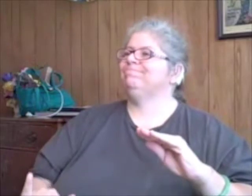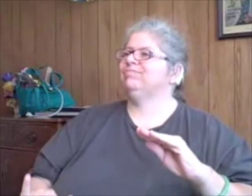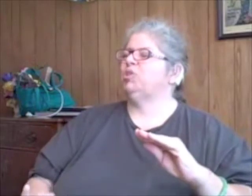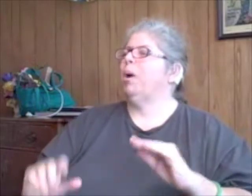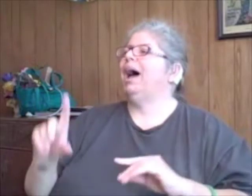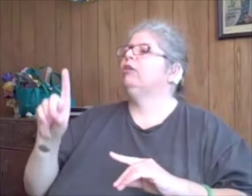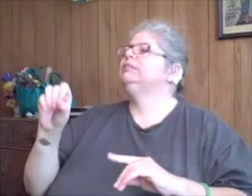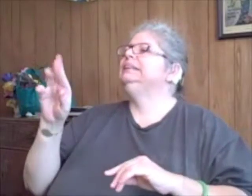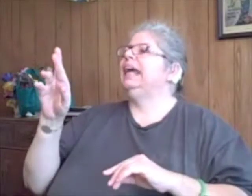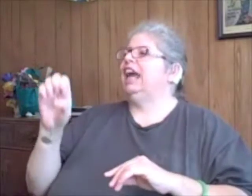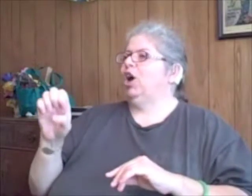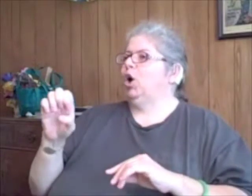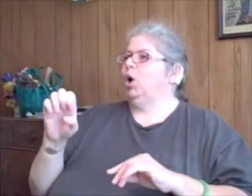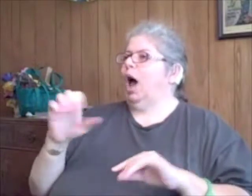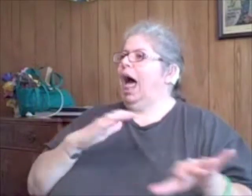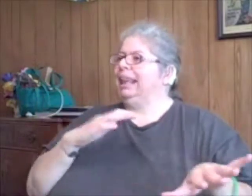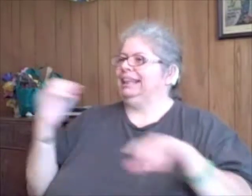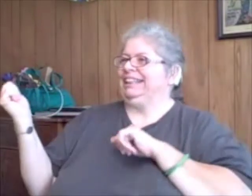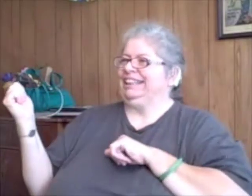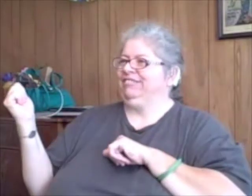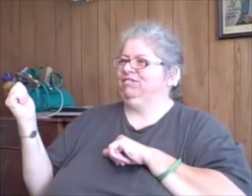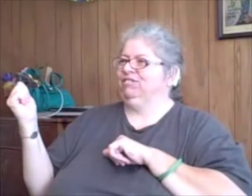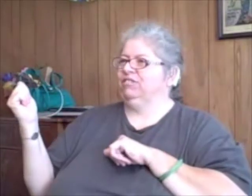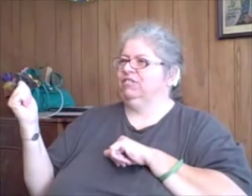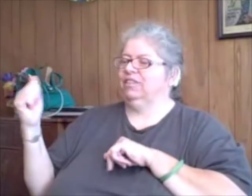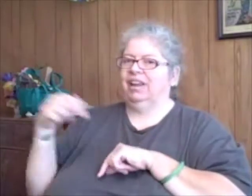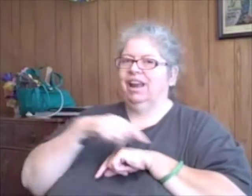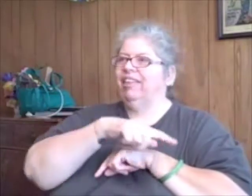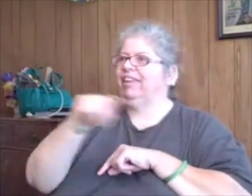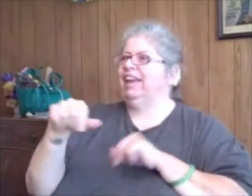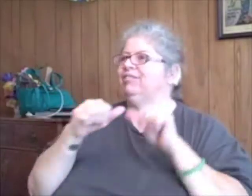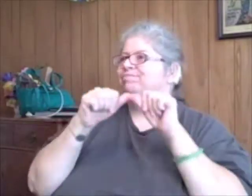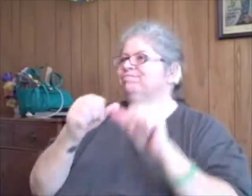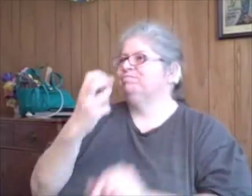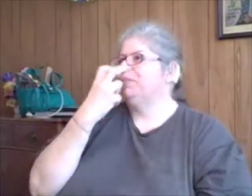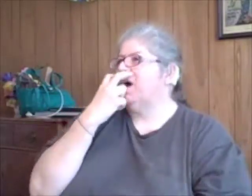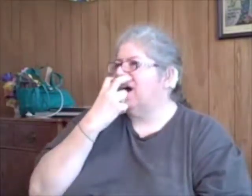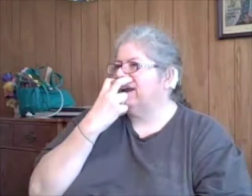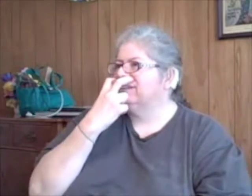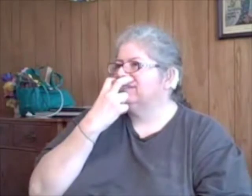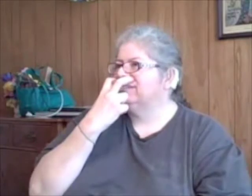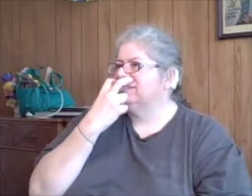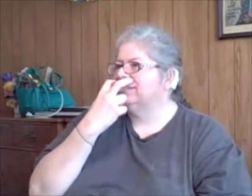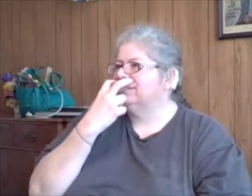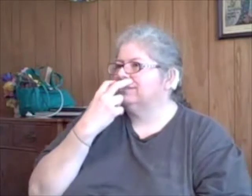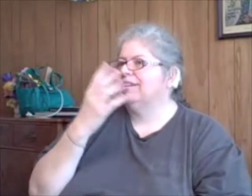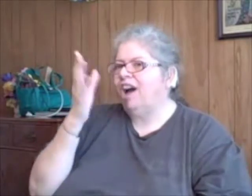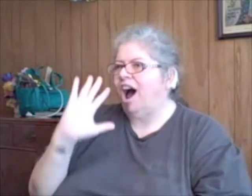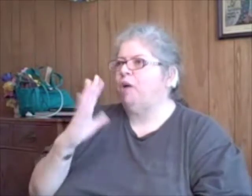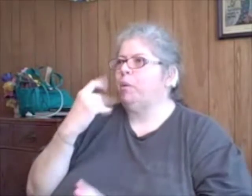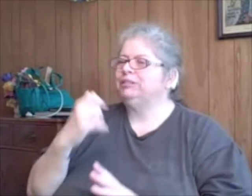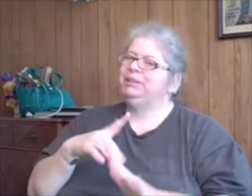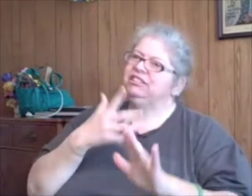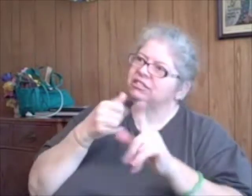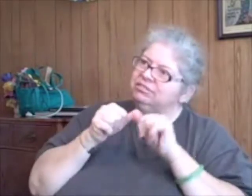How dare I leave when these people are still blind? God